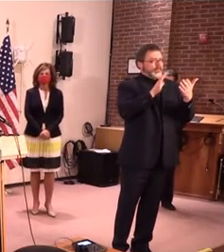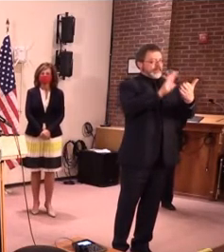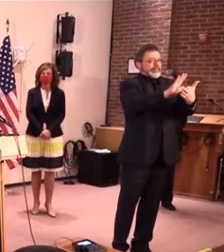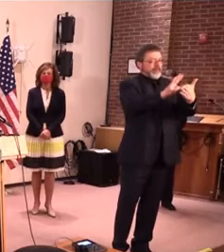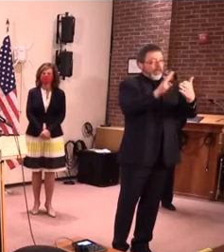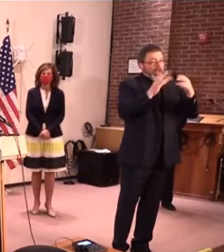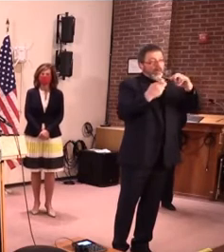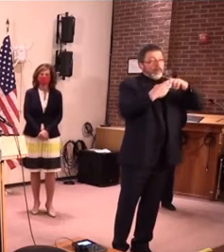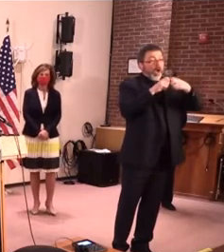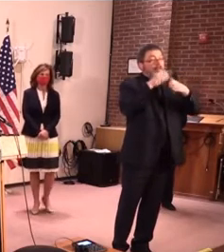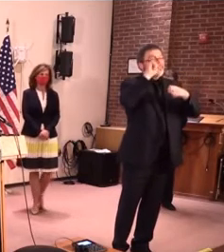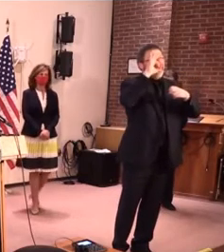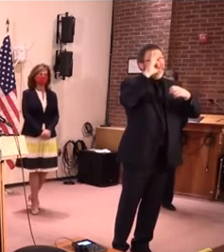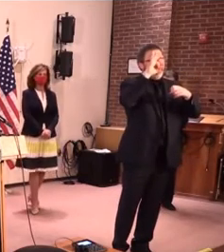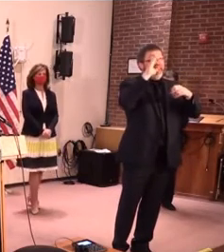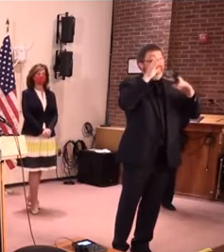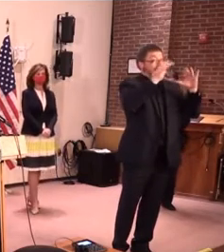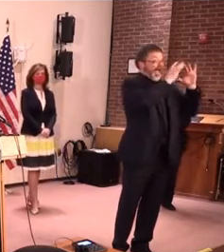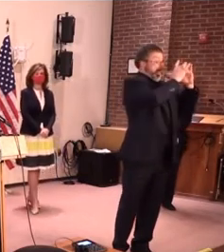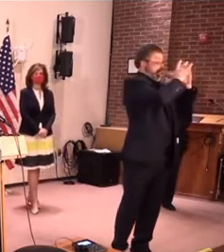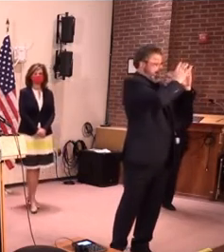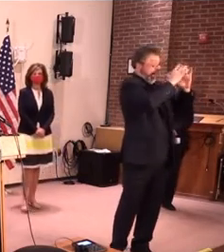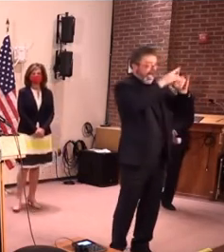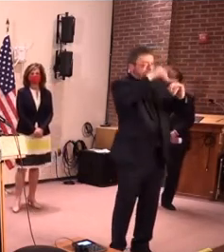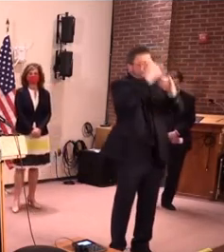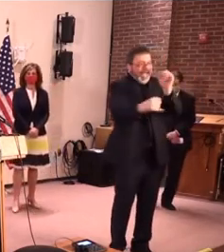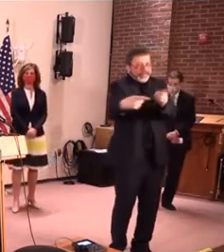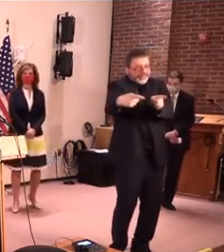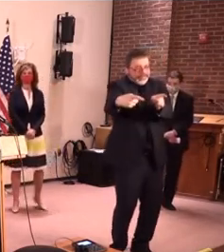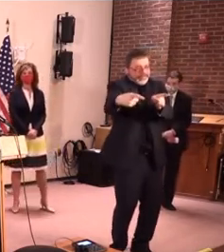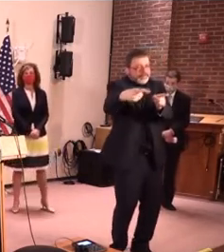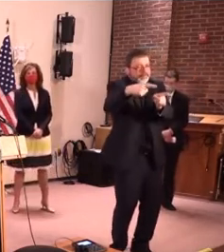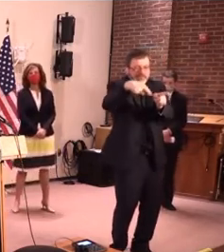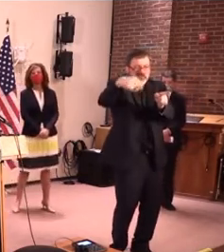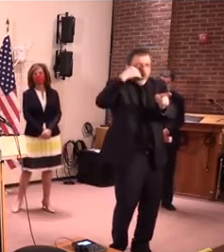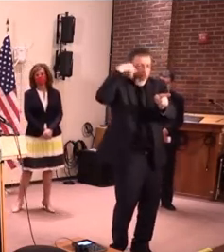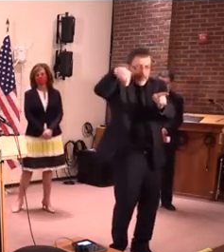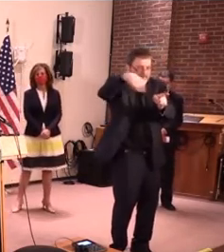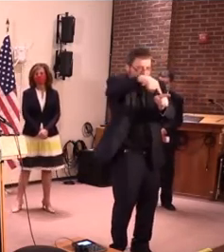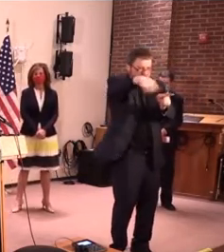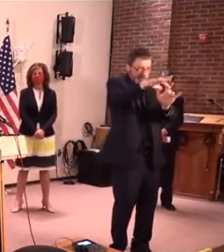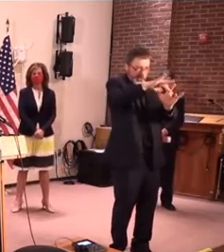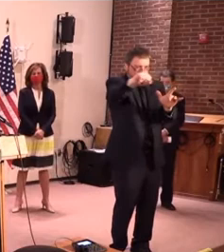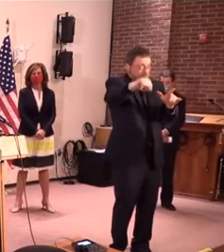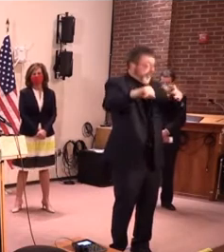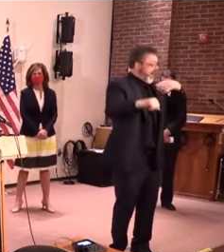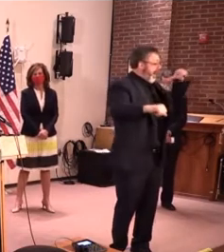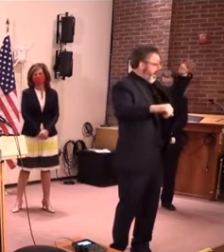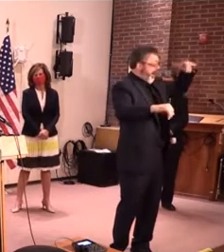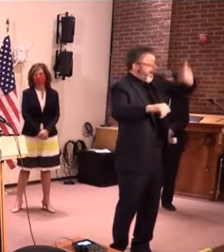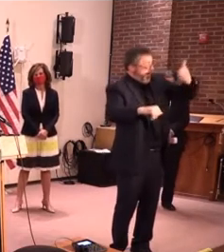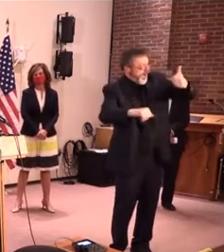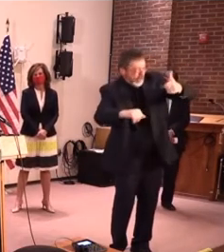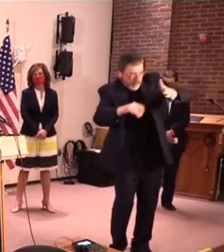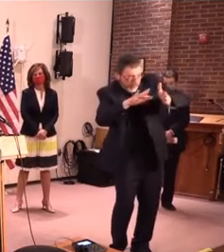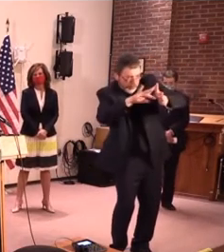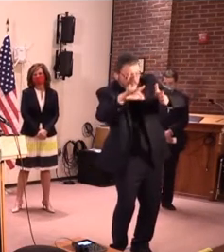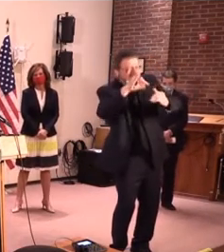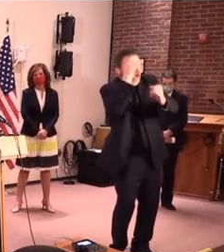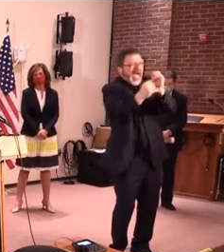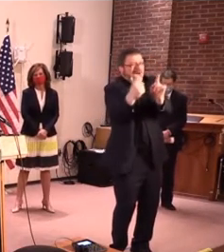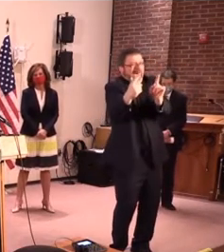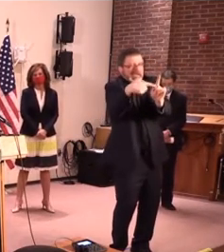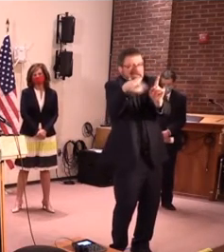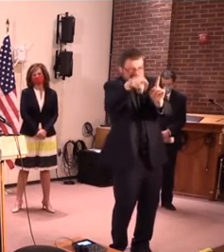So the broadband I referred to is part of phase two. So I don't have all of that detail worked out, but suffice to